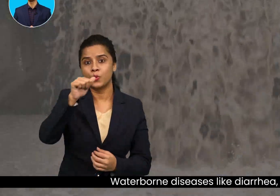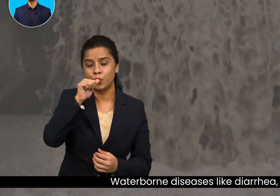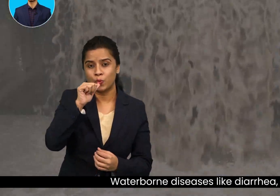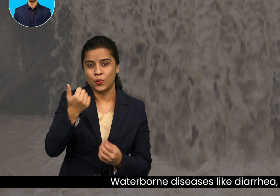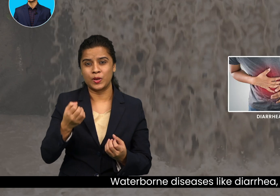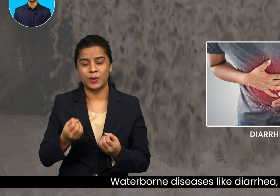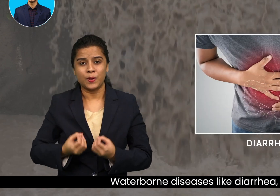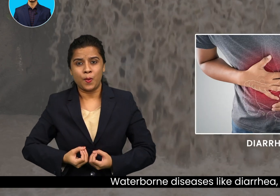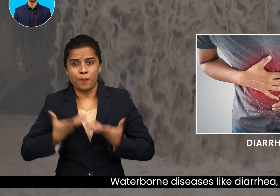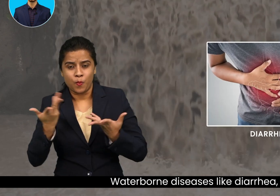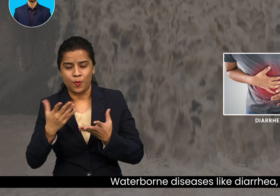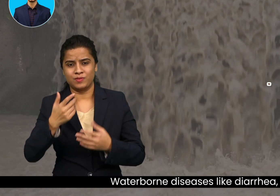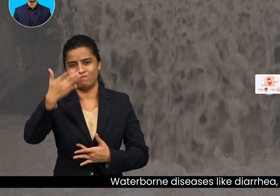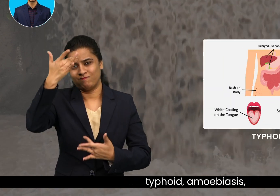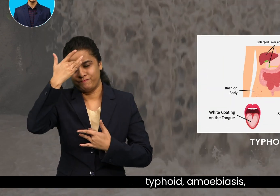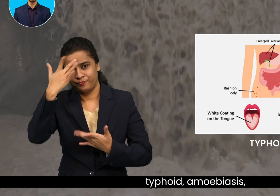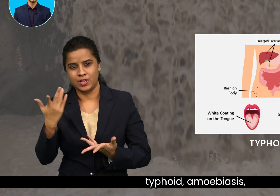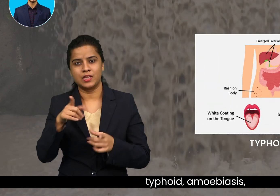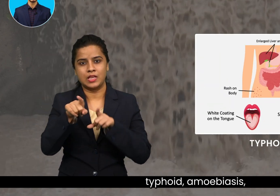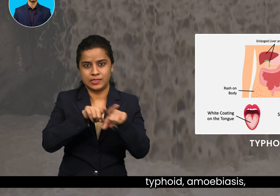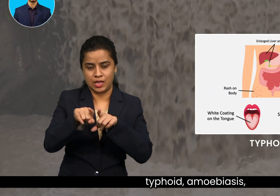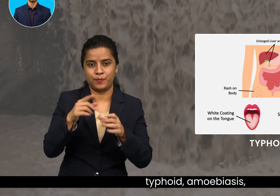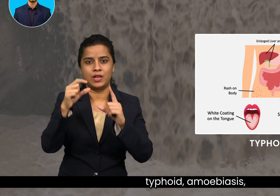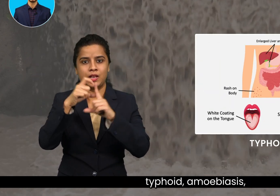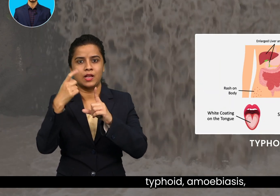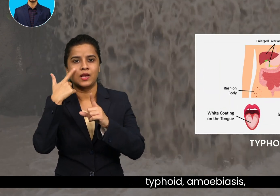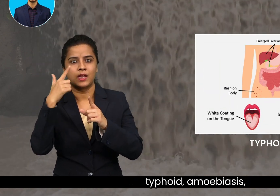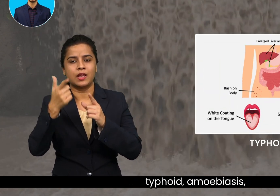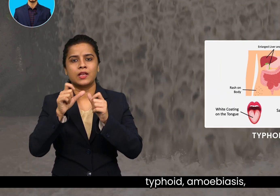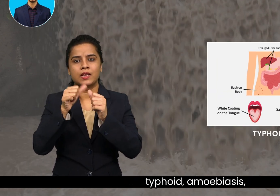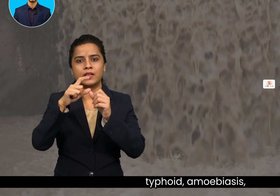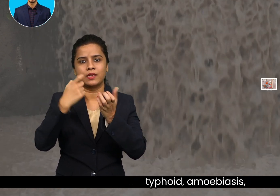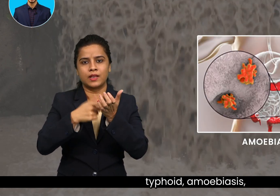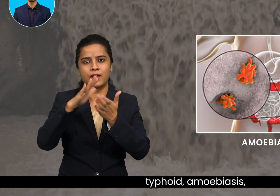Waterborne diseases like diarrhea, typhoid,